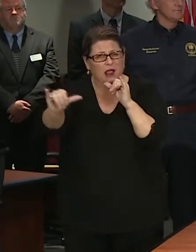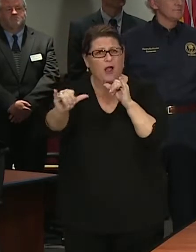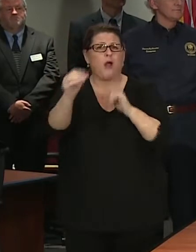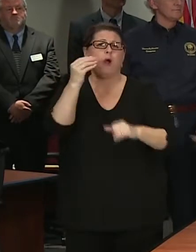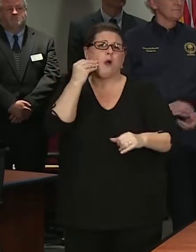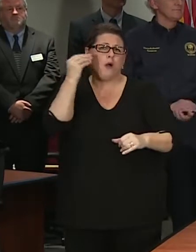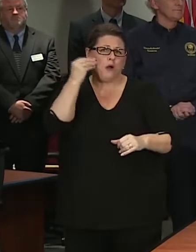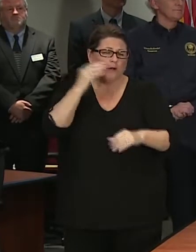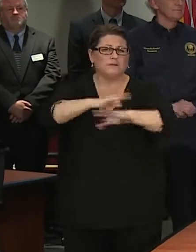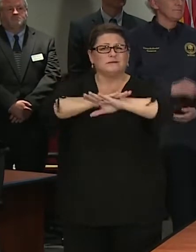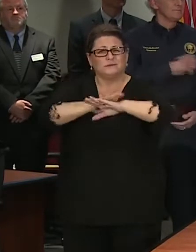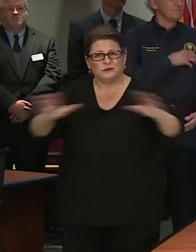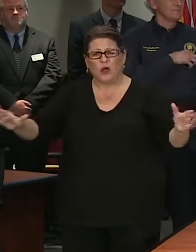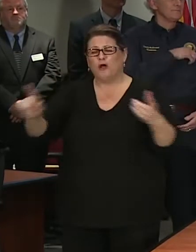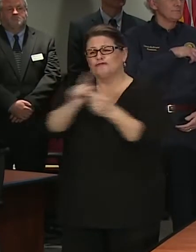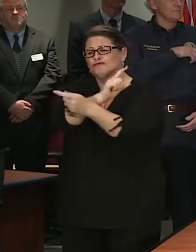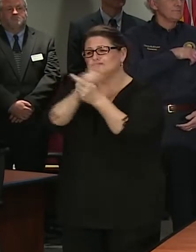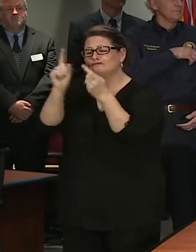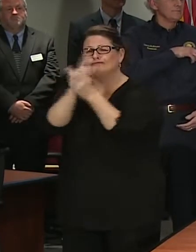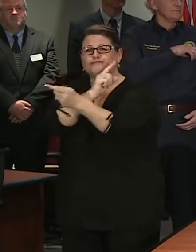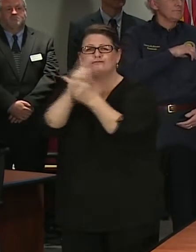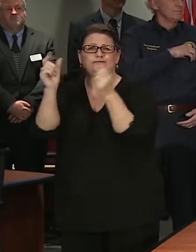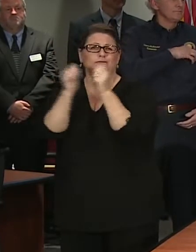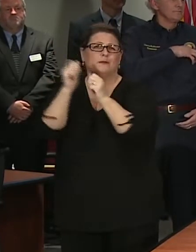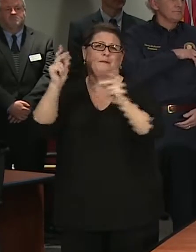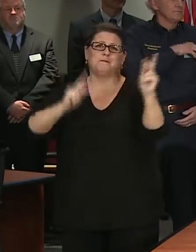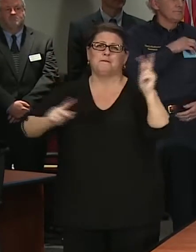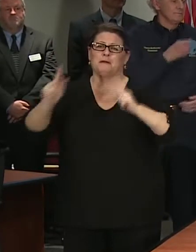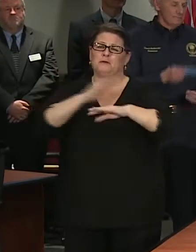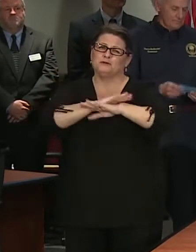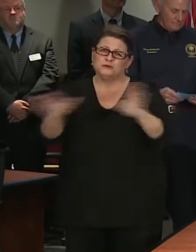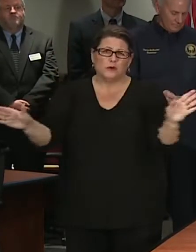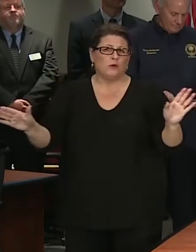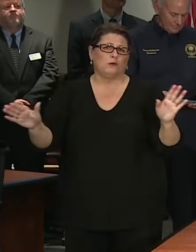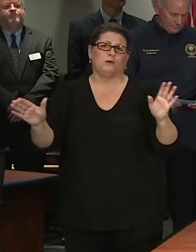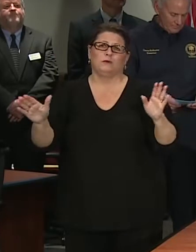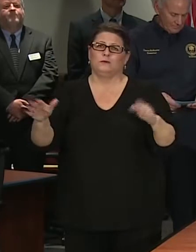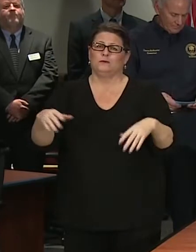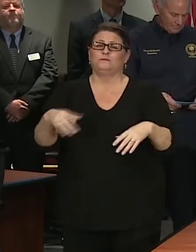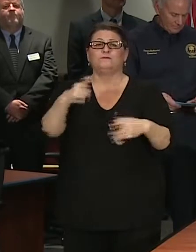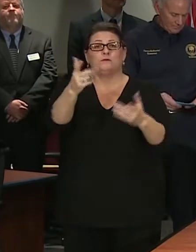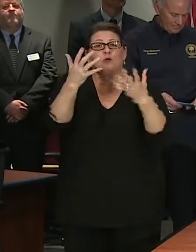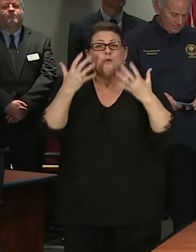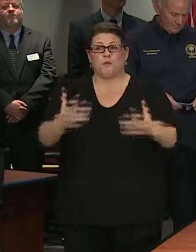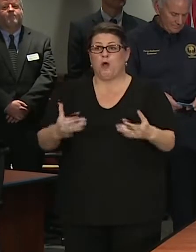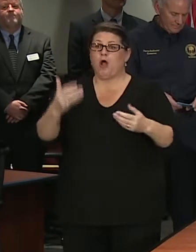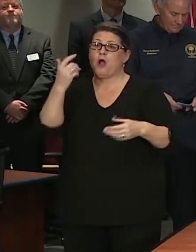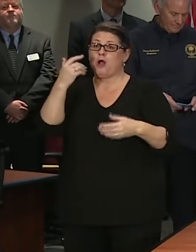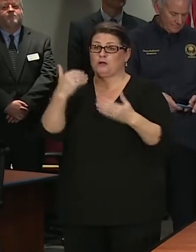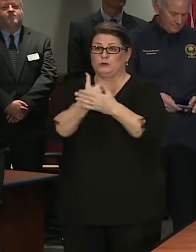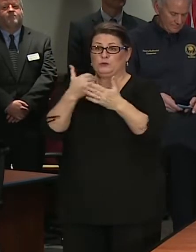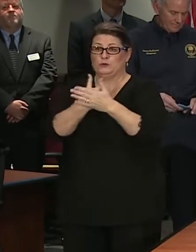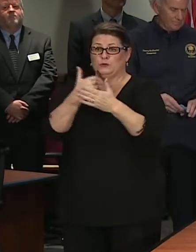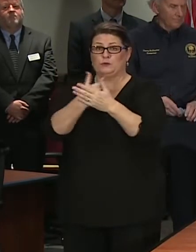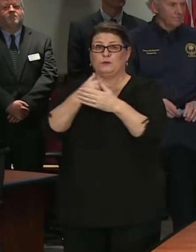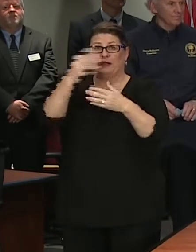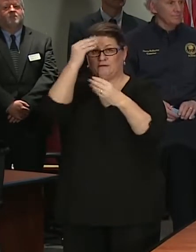with others. And as always, for the latest information, please visit our webpage at